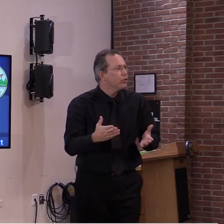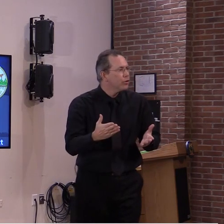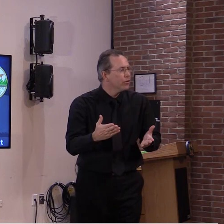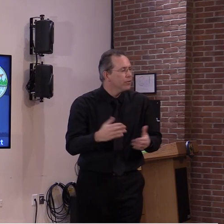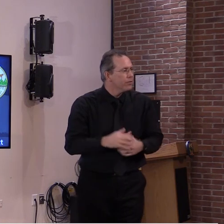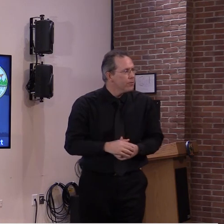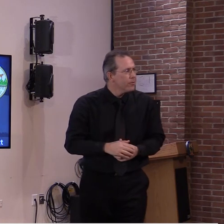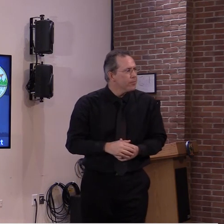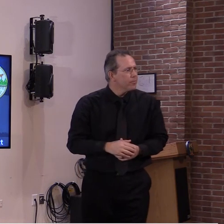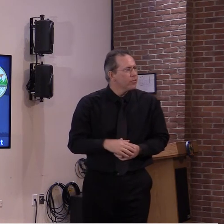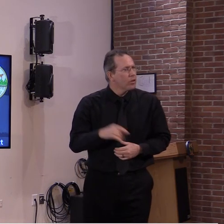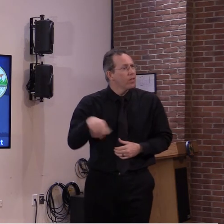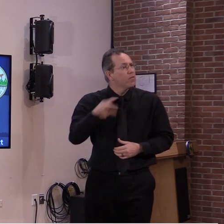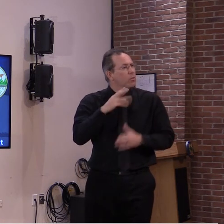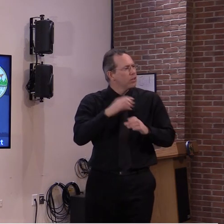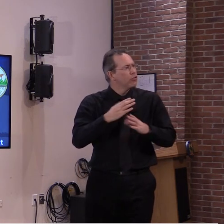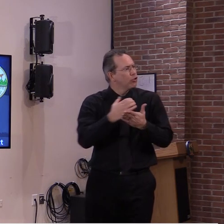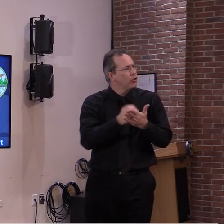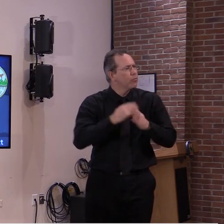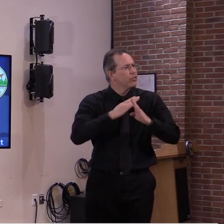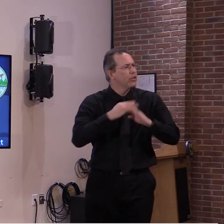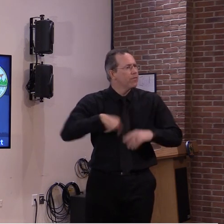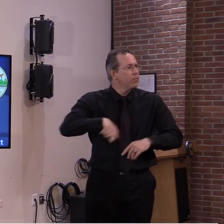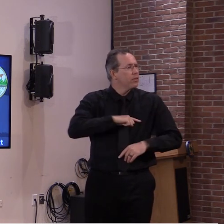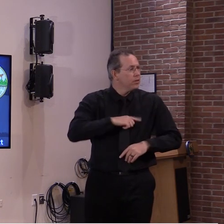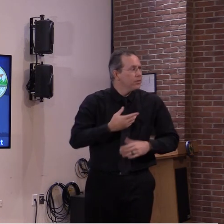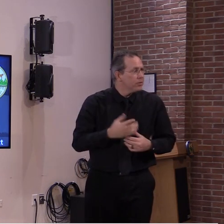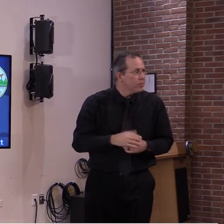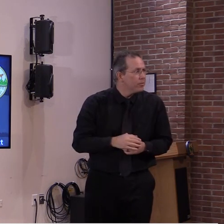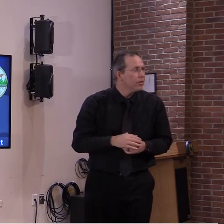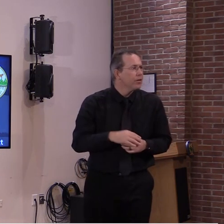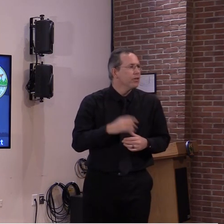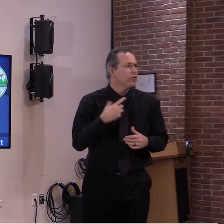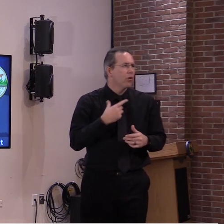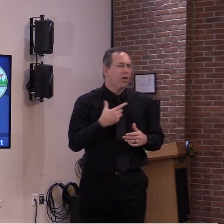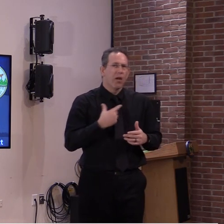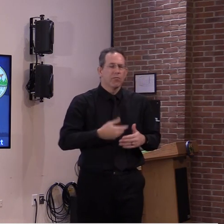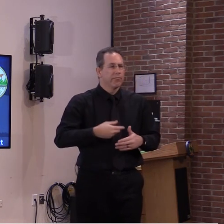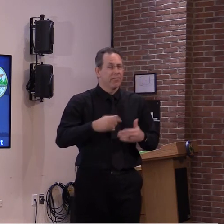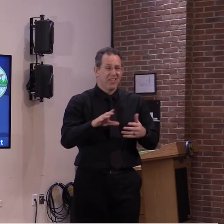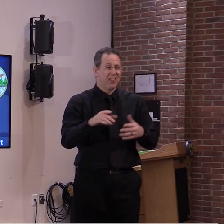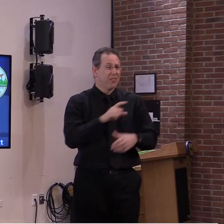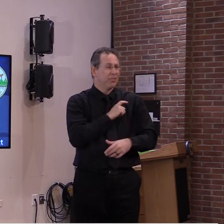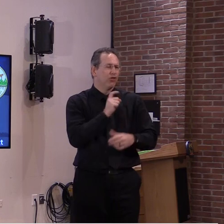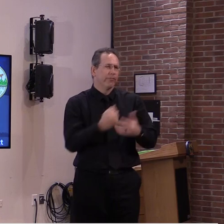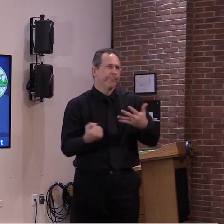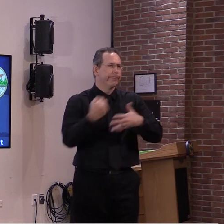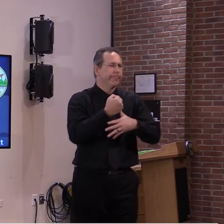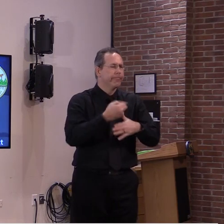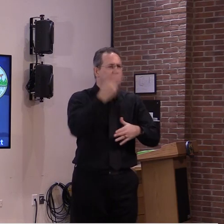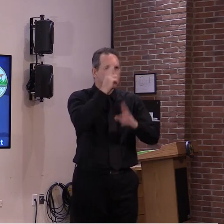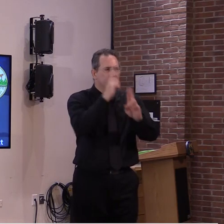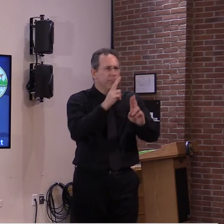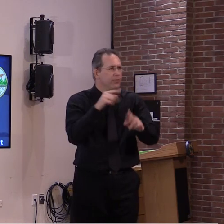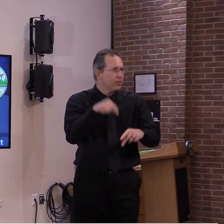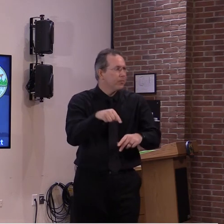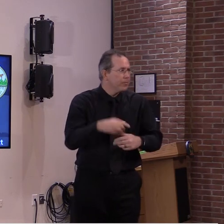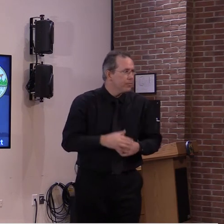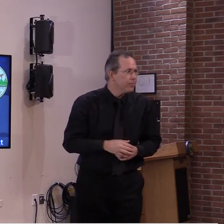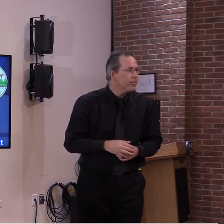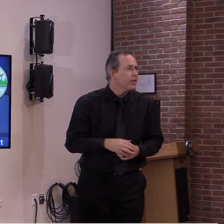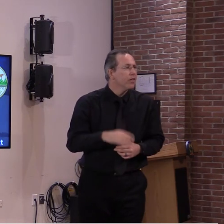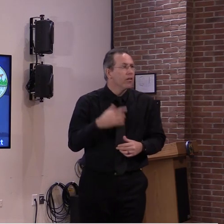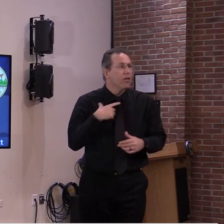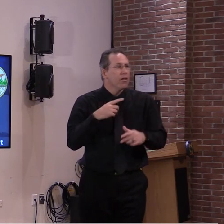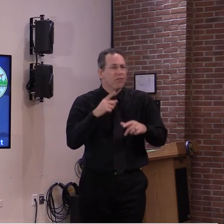safety is one of our number, our highest priority in this, and we rely on them and others